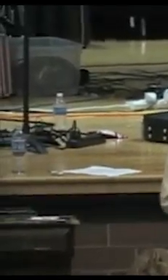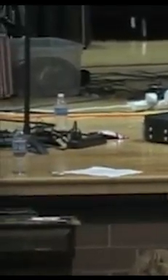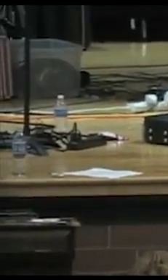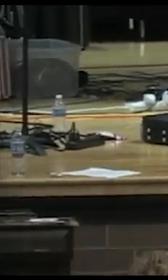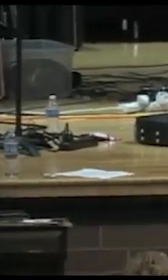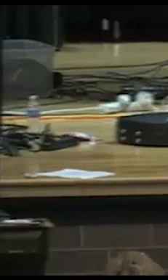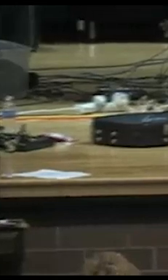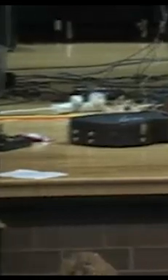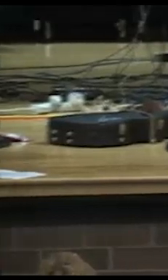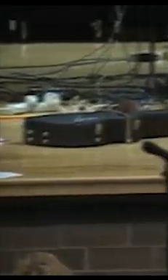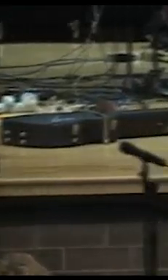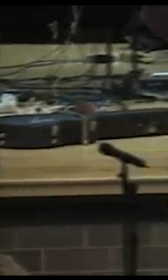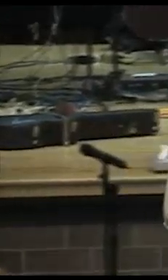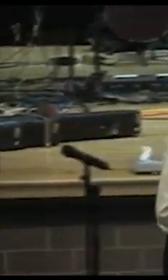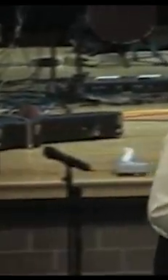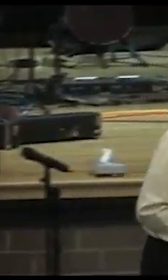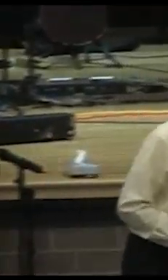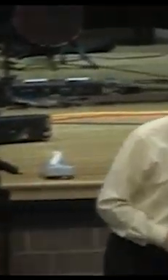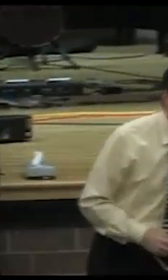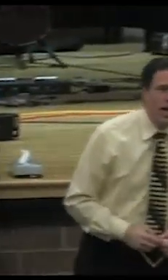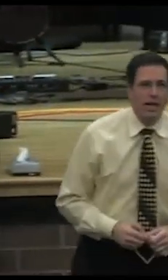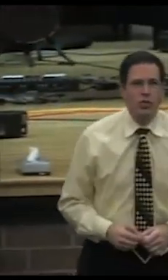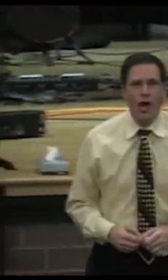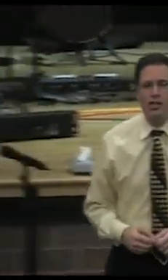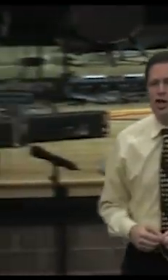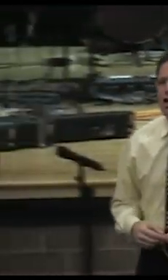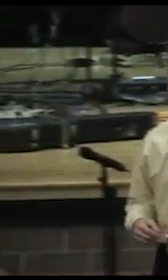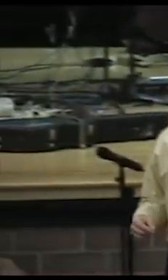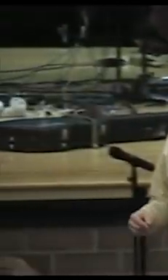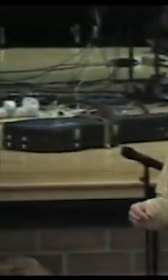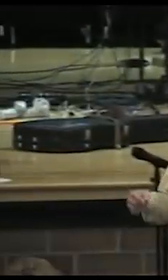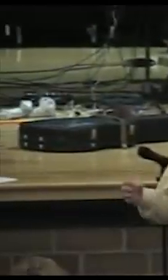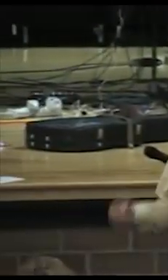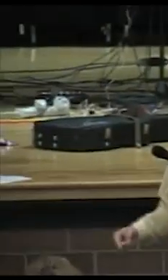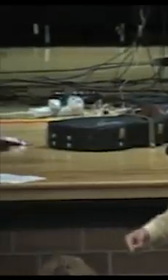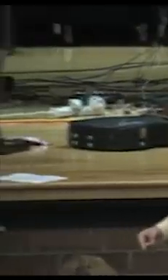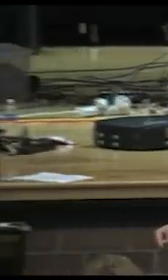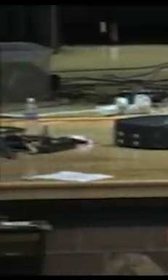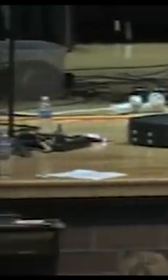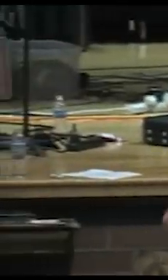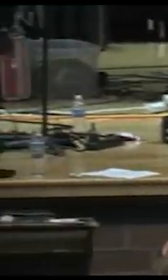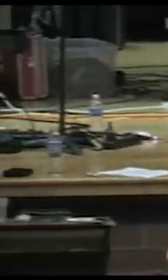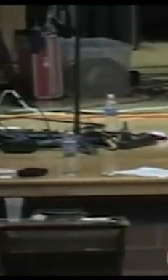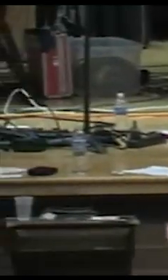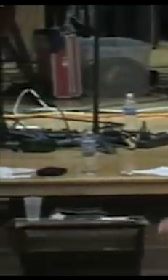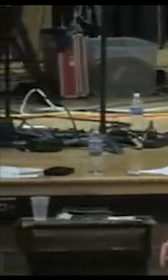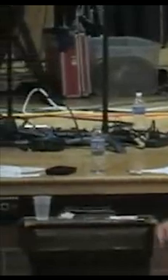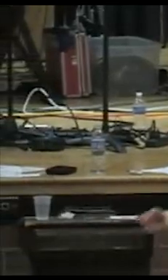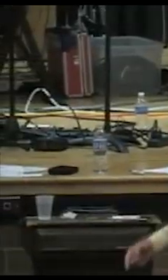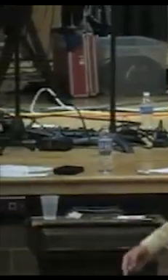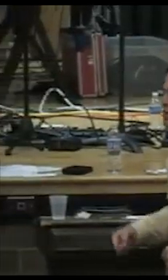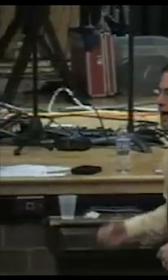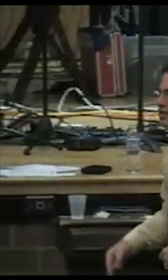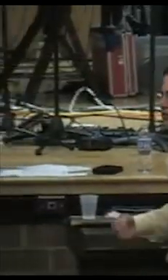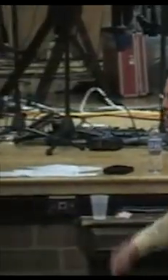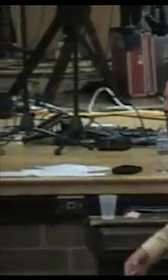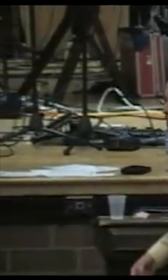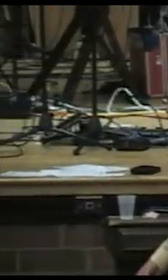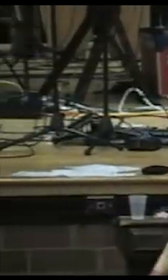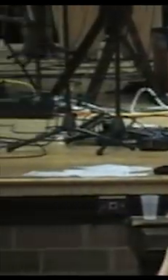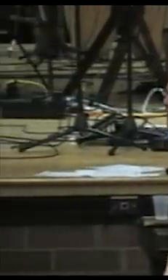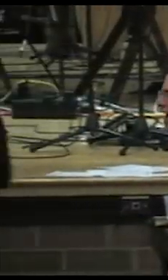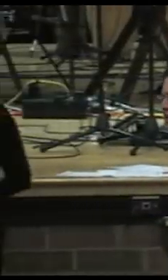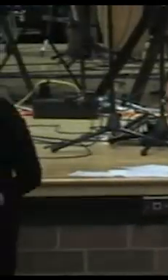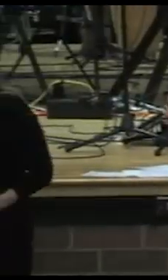I want you to know the loneliest place in the whole world is when you're married to somebody who used to be your best